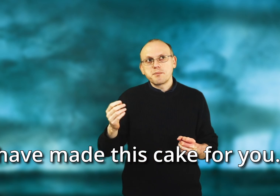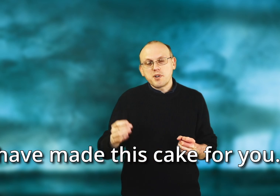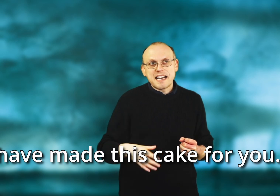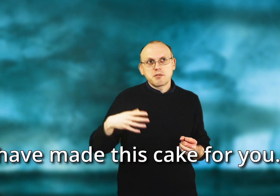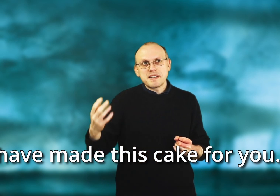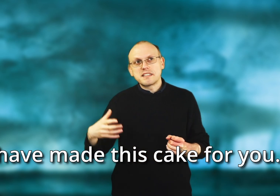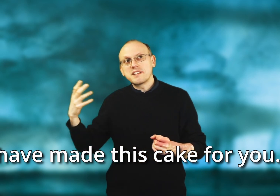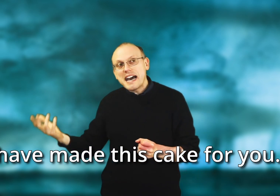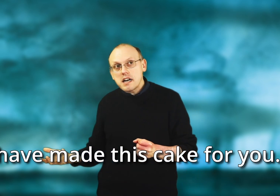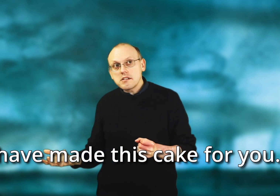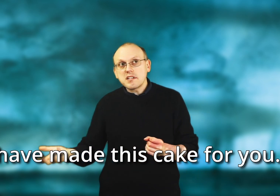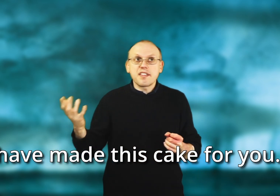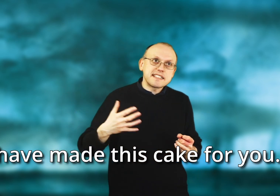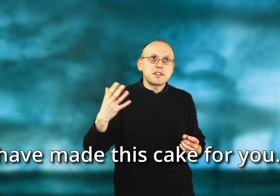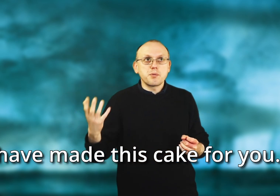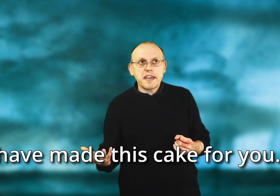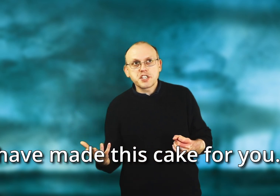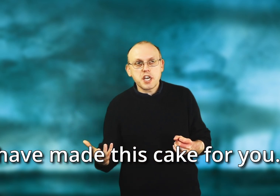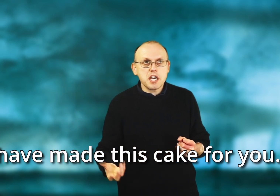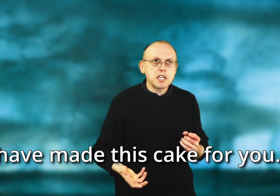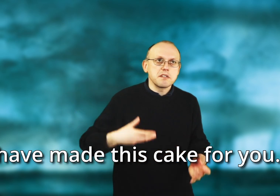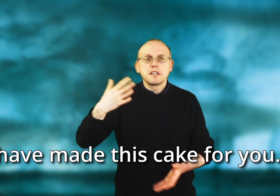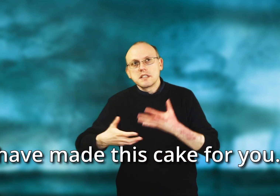pronoun replaces a noun, in that situation,